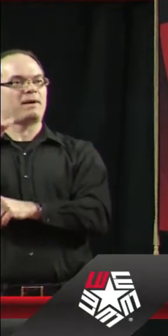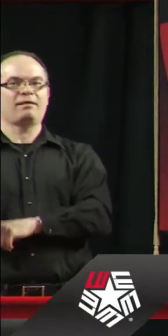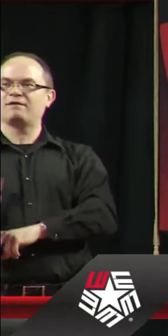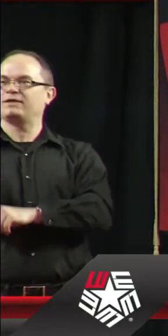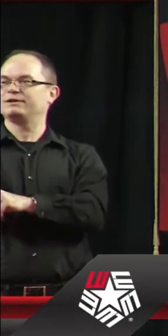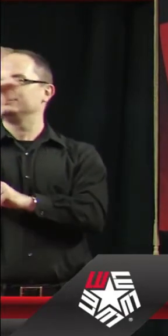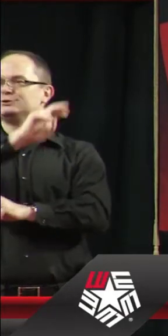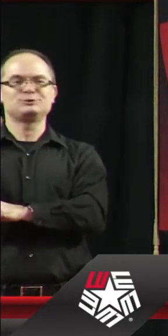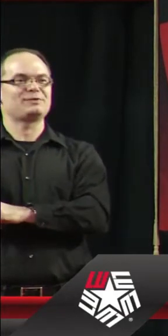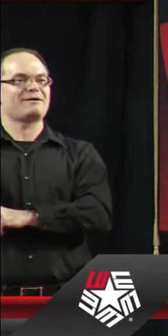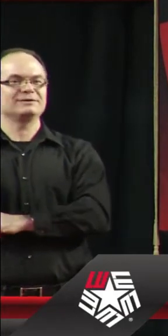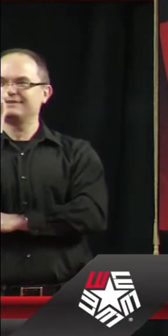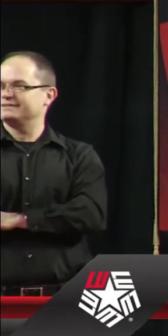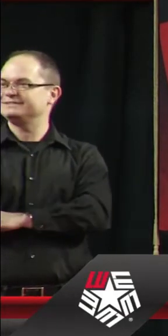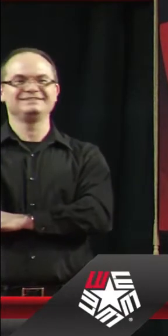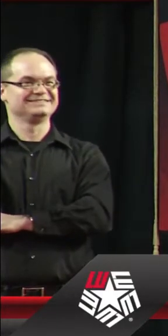11,